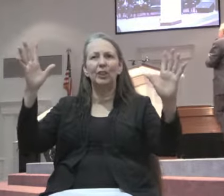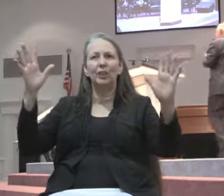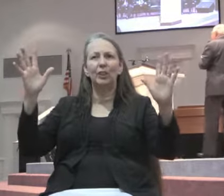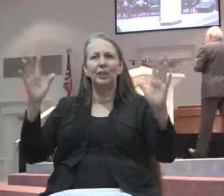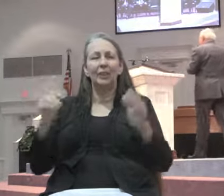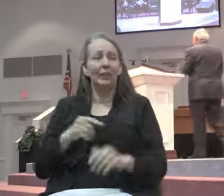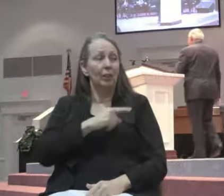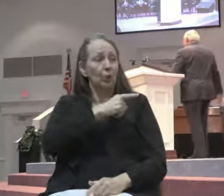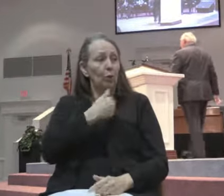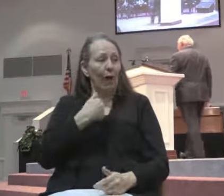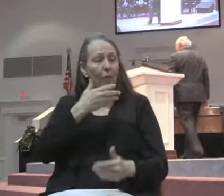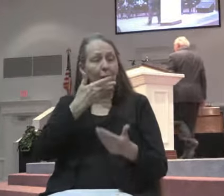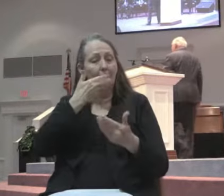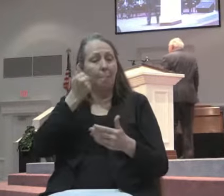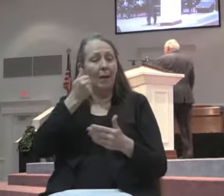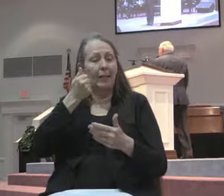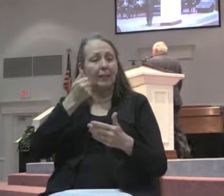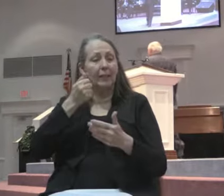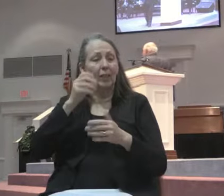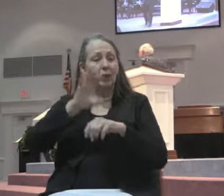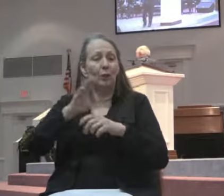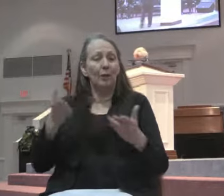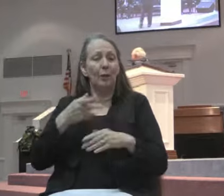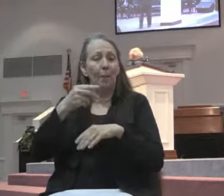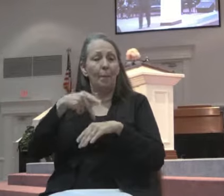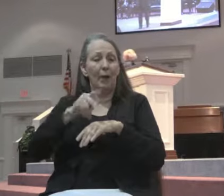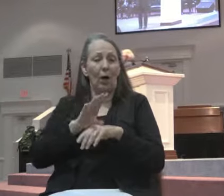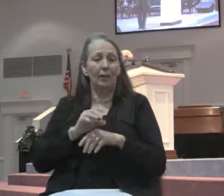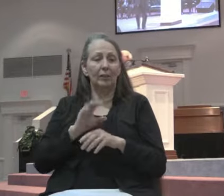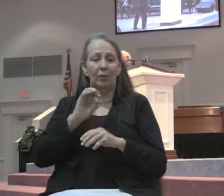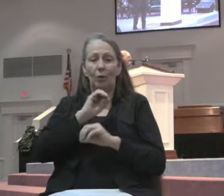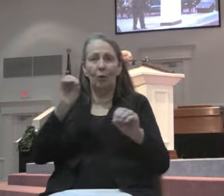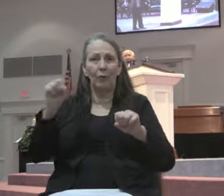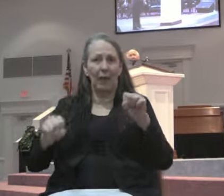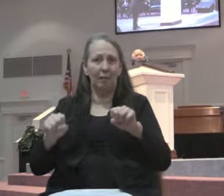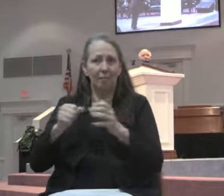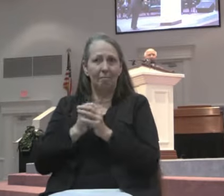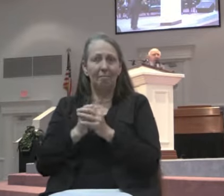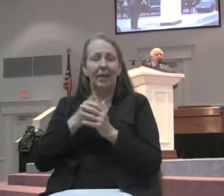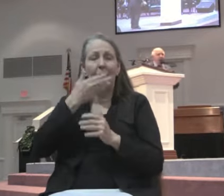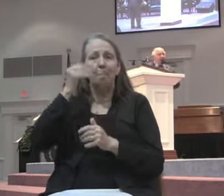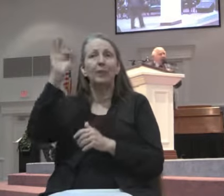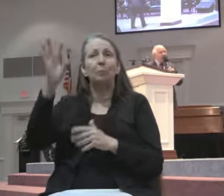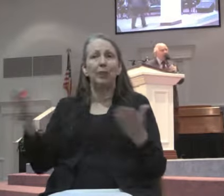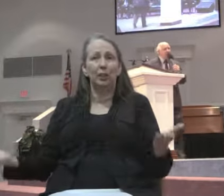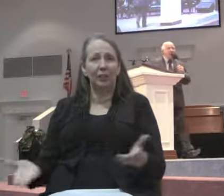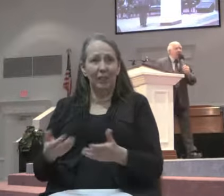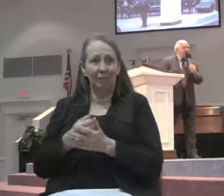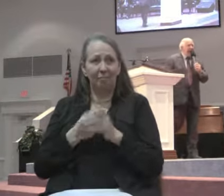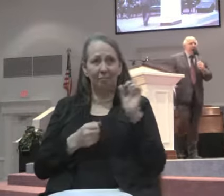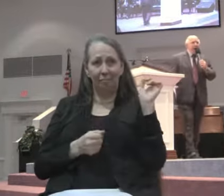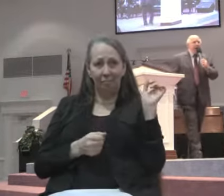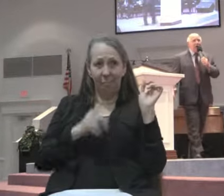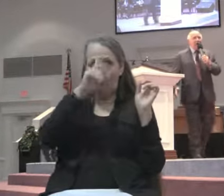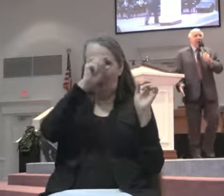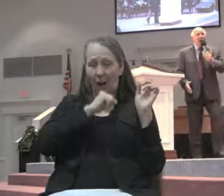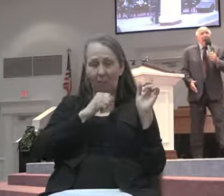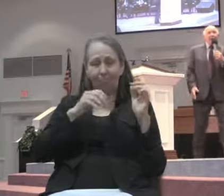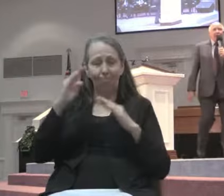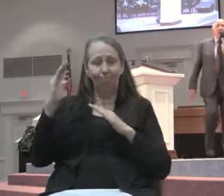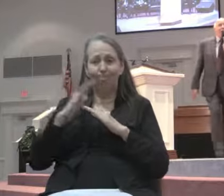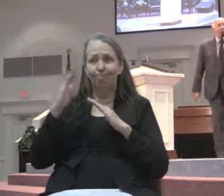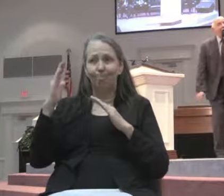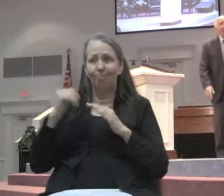one of the best churches in Pentecost. No doubt about that. You've got one of the best preachers. preachers in Pentecost. No doubt about all